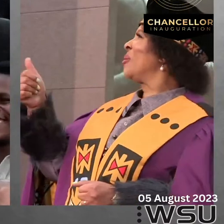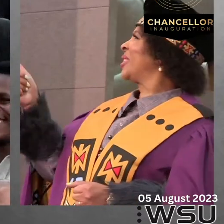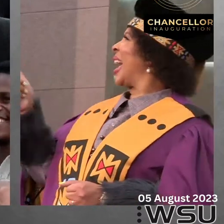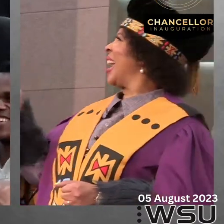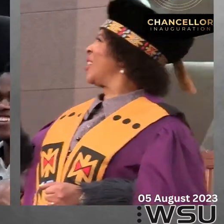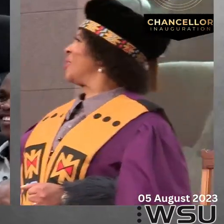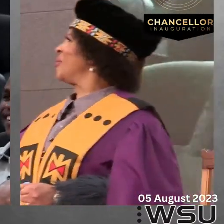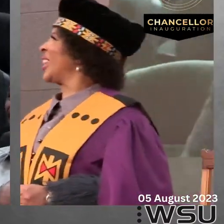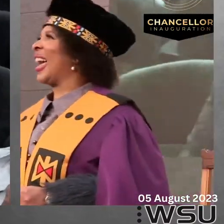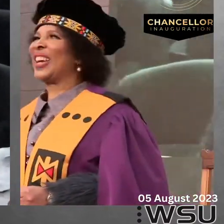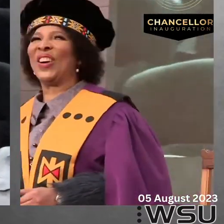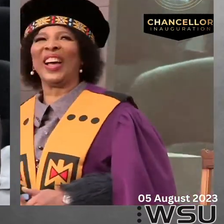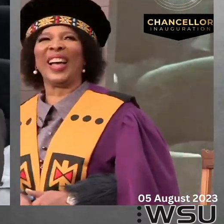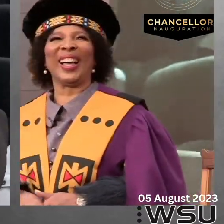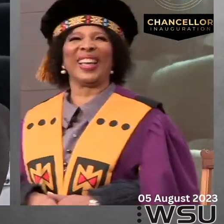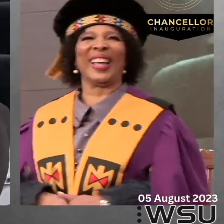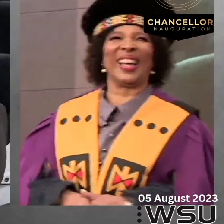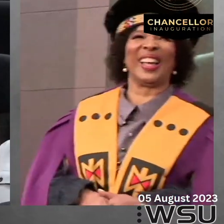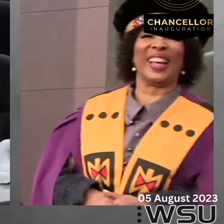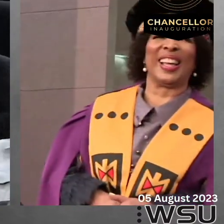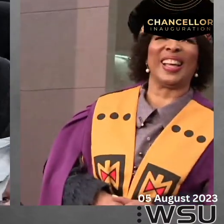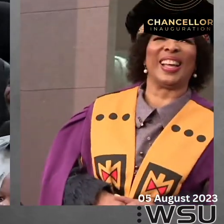ngumtsayiko ngumtsayiko ngumtsayiko